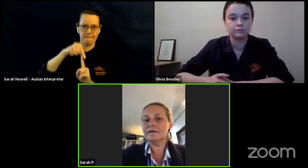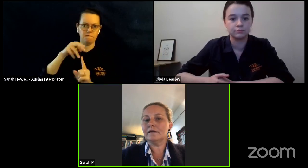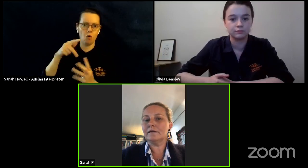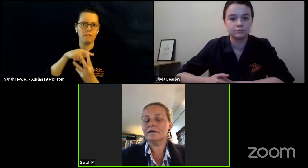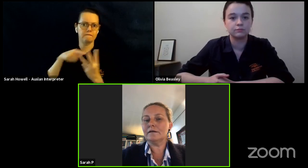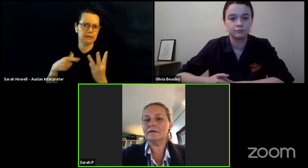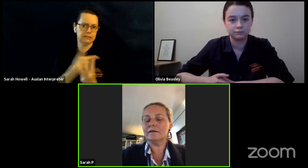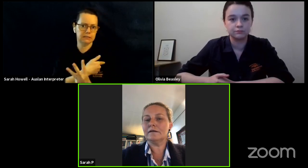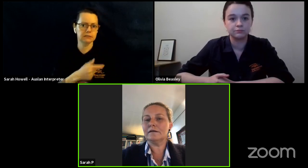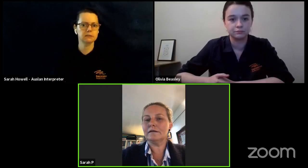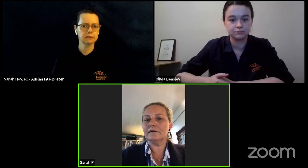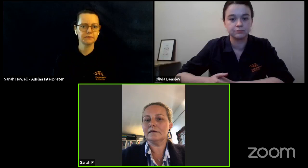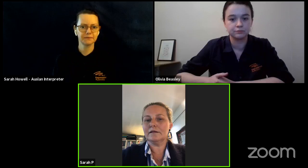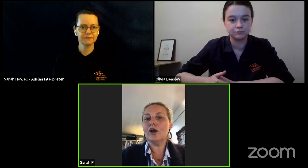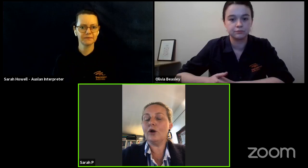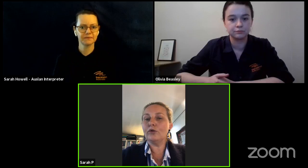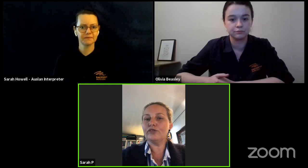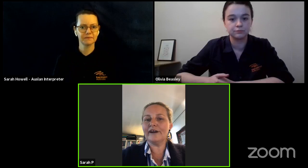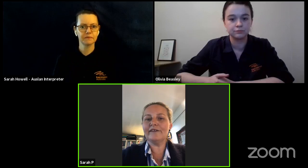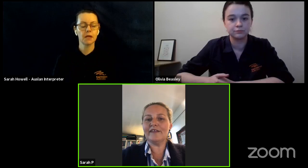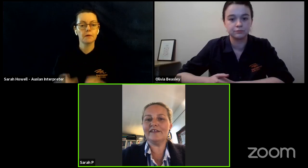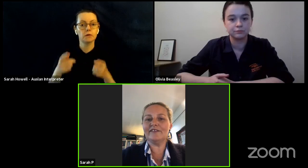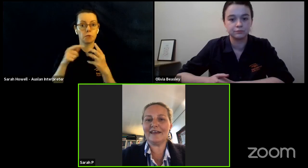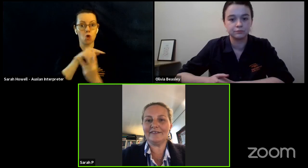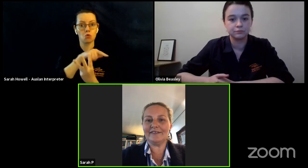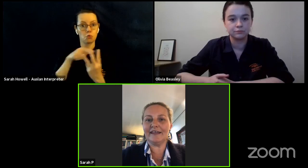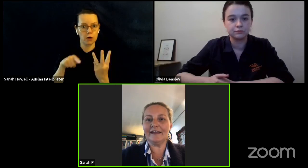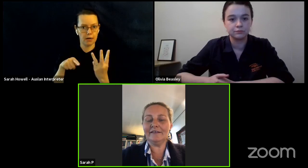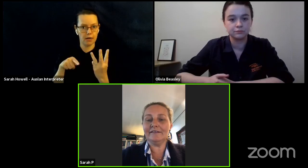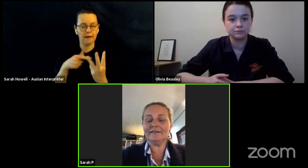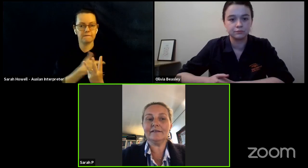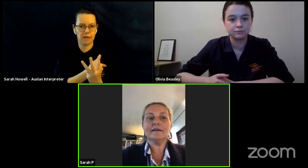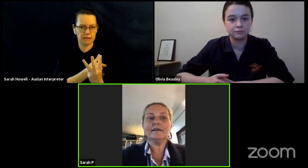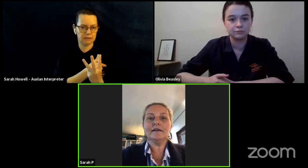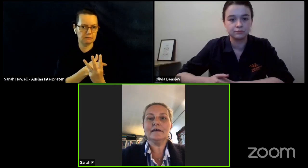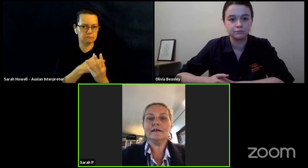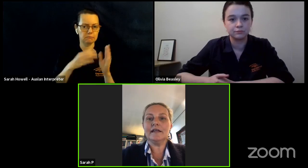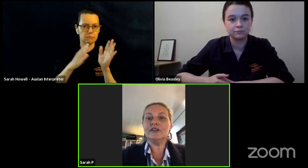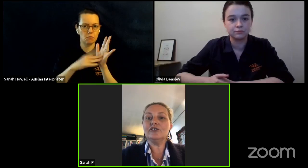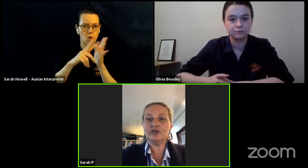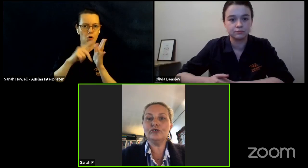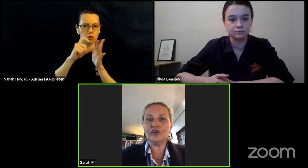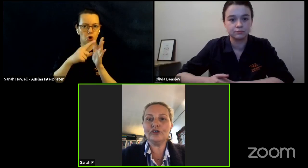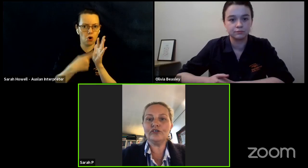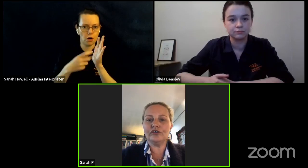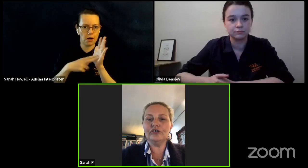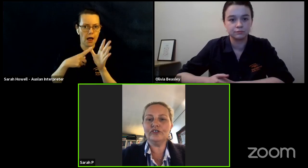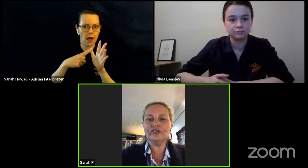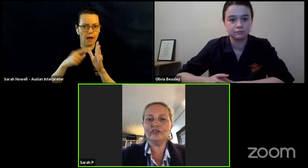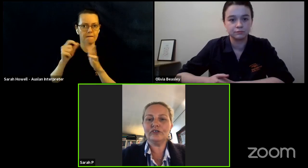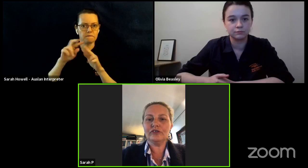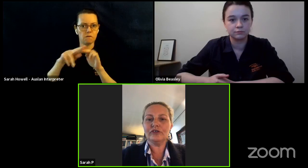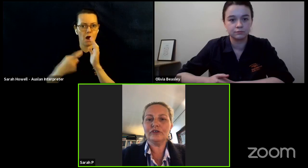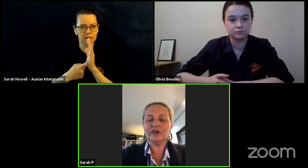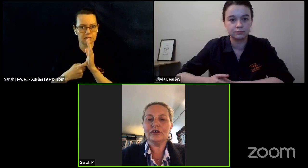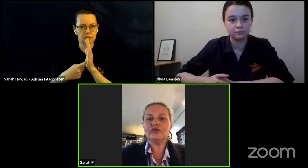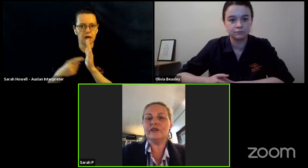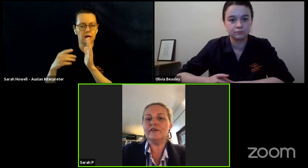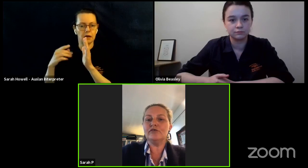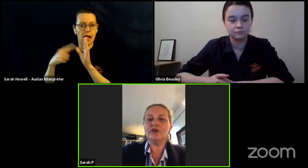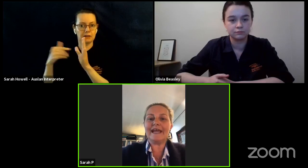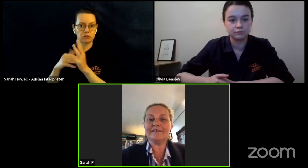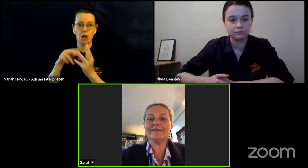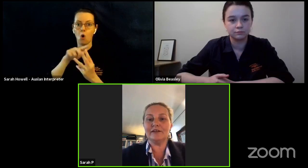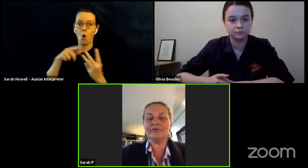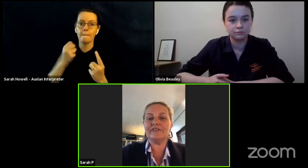All three of these vaccines need 2 doses to